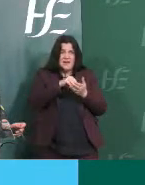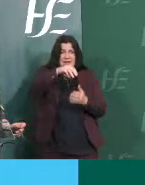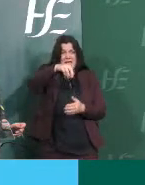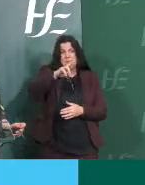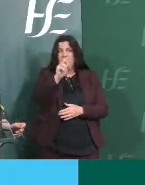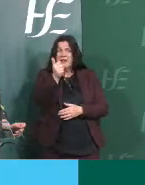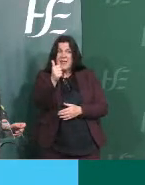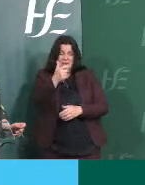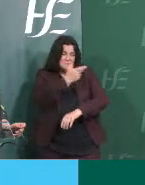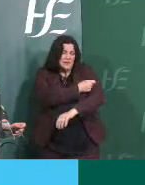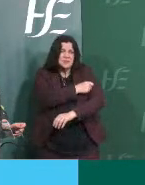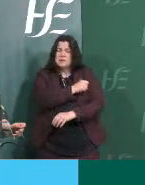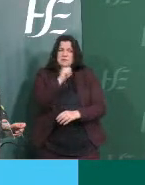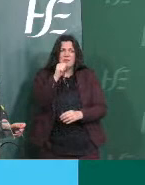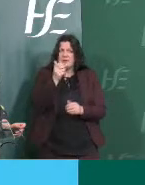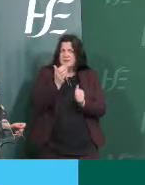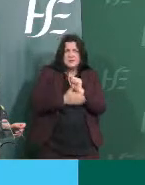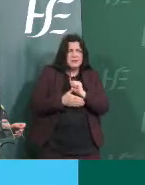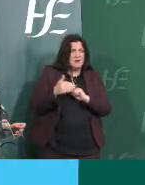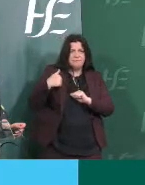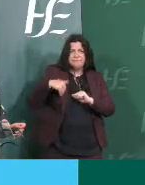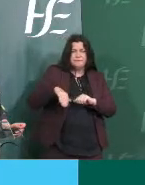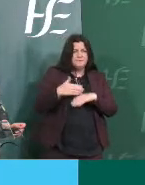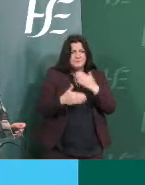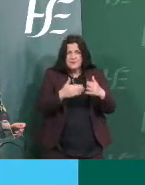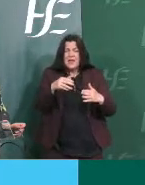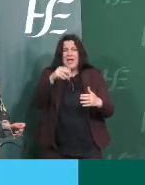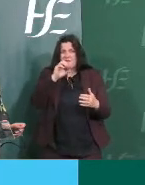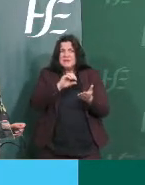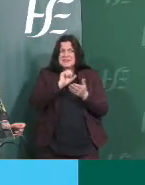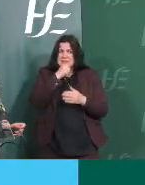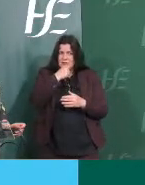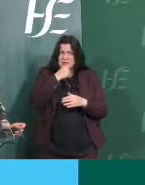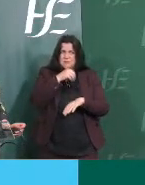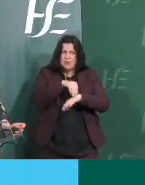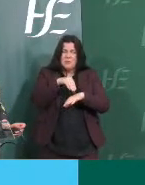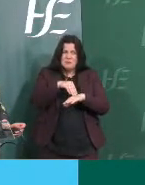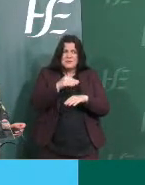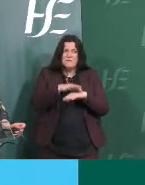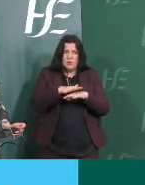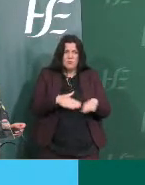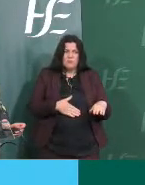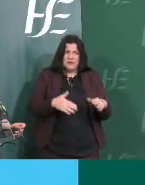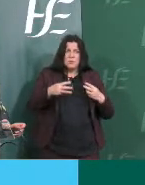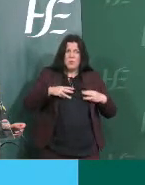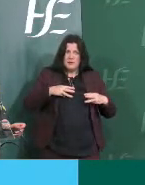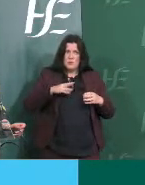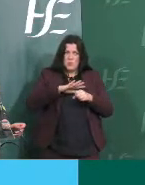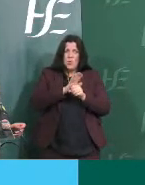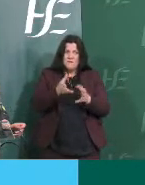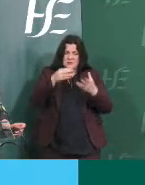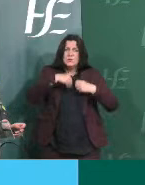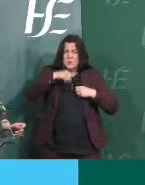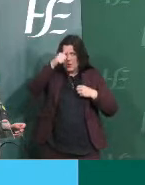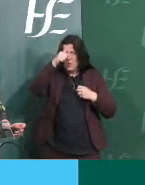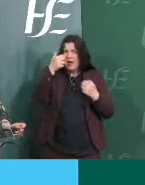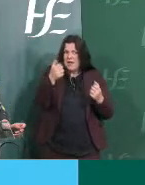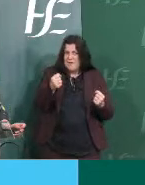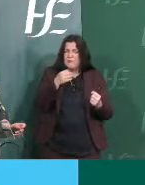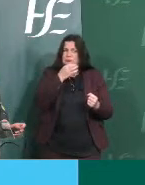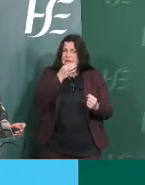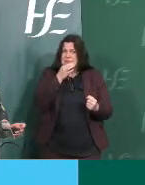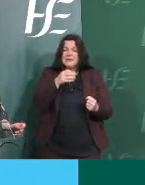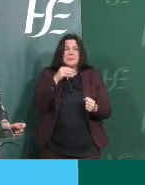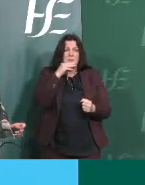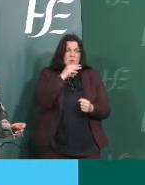no unexpected side effects to the mother or their baby. And we do know there are quite serious consequences for some pregnant women with COVID-19. So very